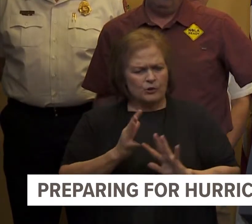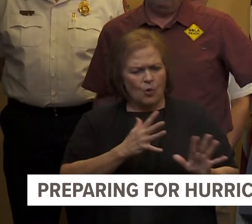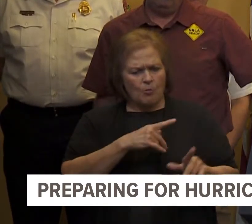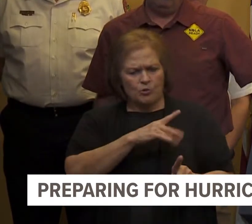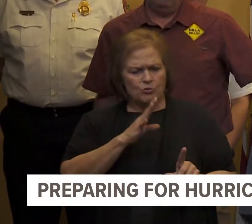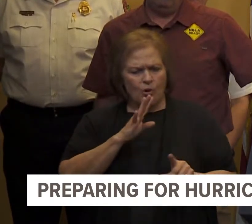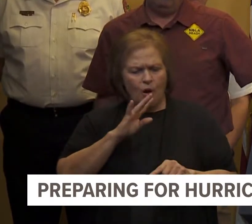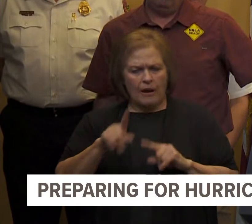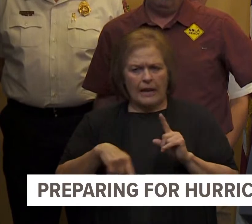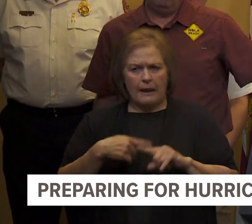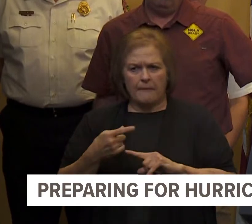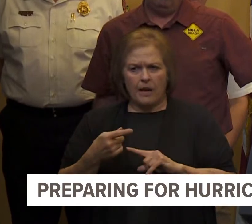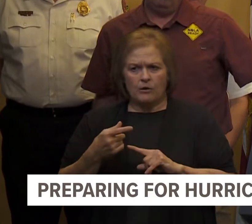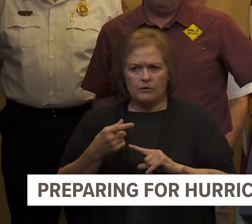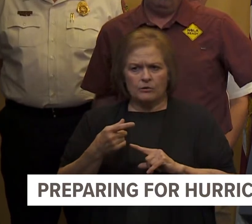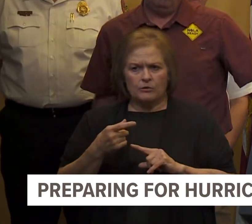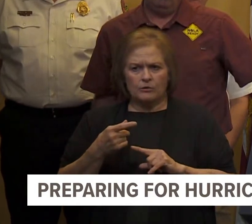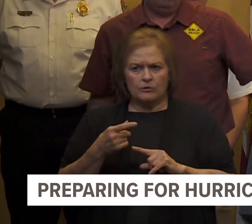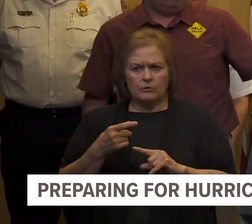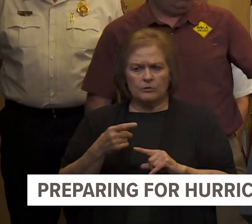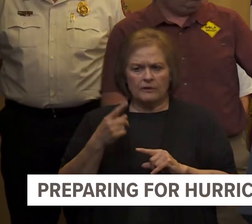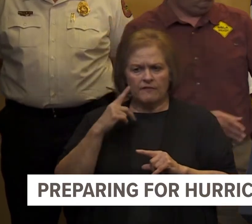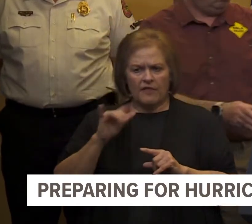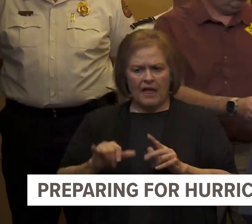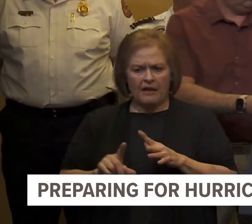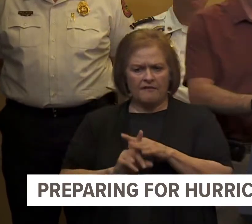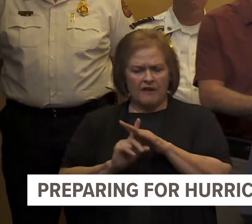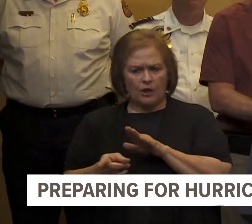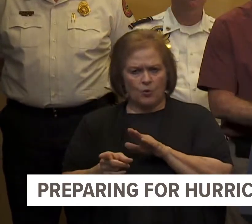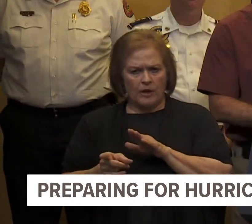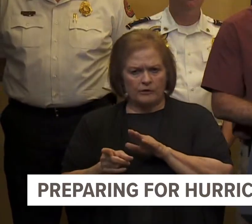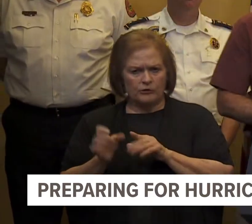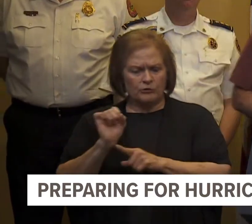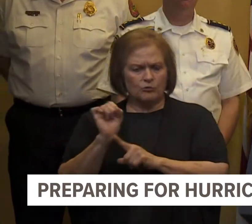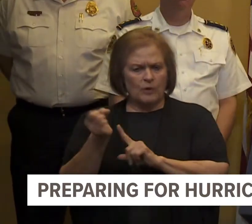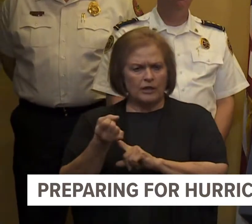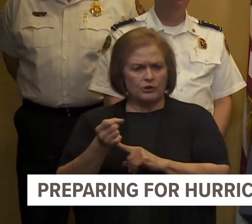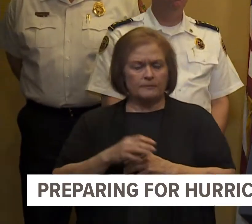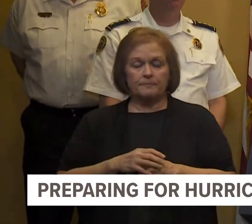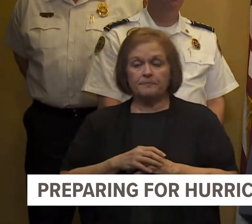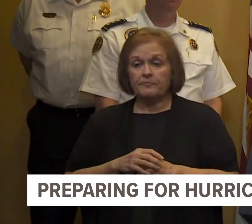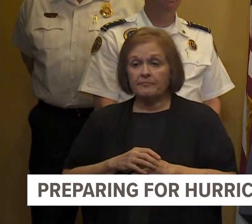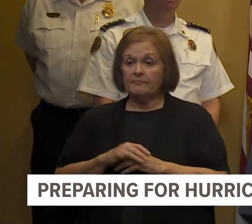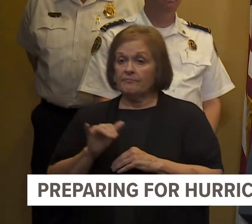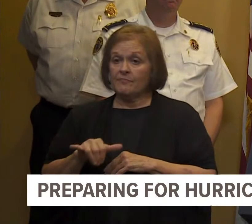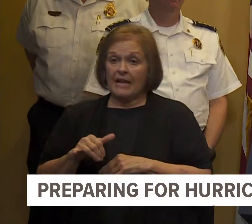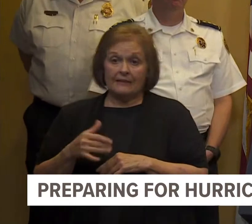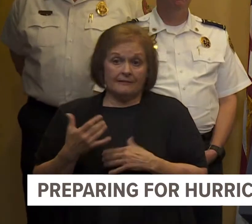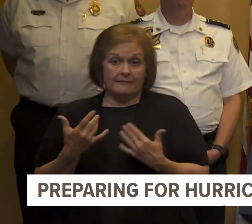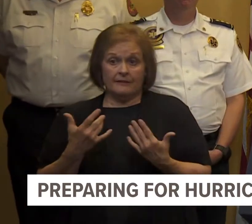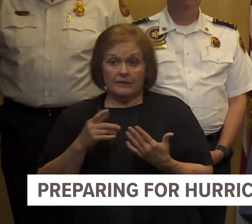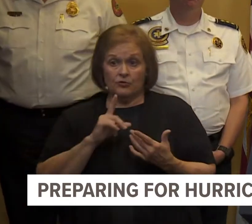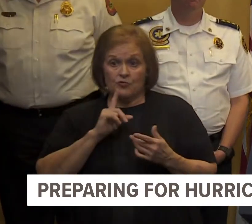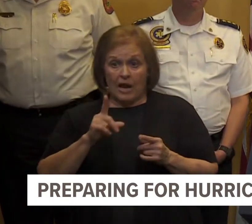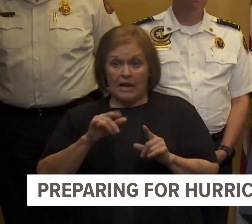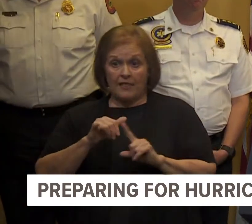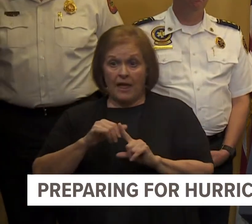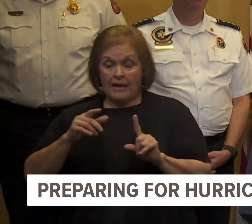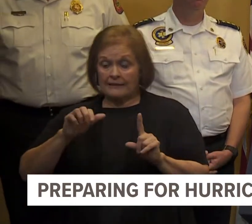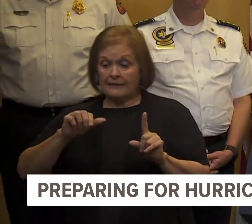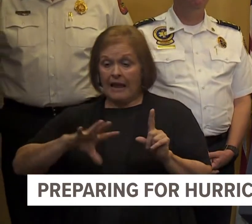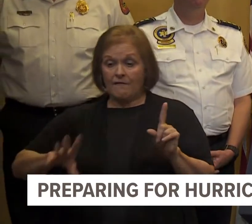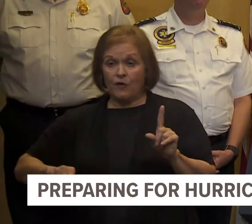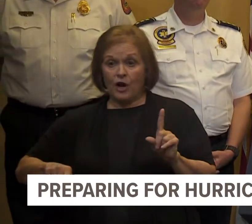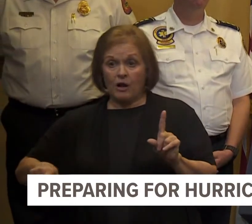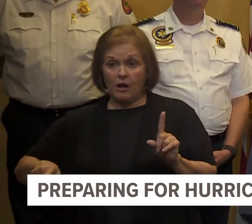about for that realistic evacuation scenario? Something that generates off of the coast of